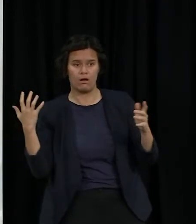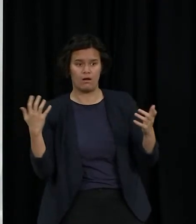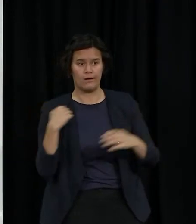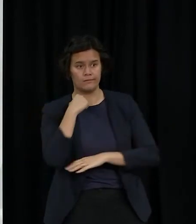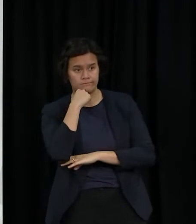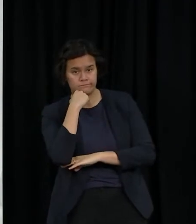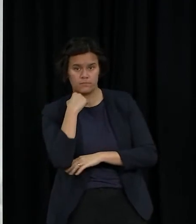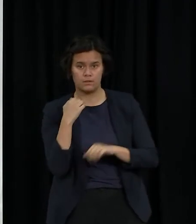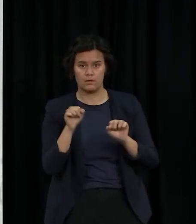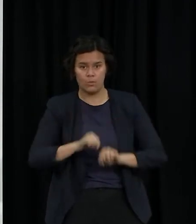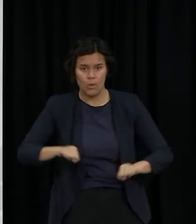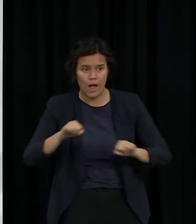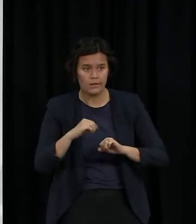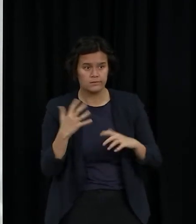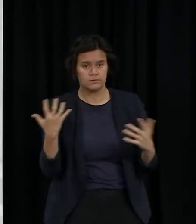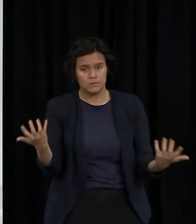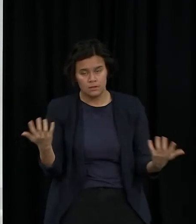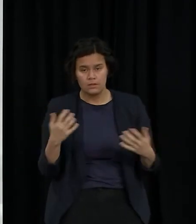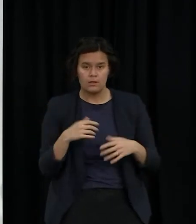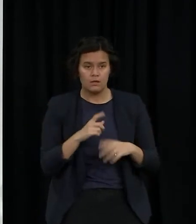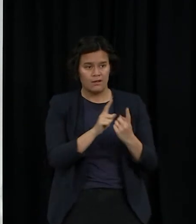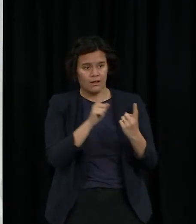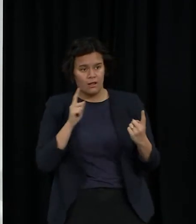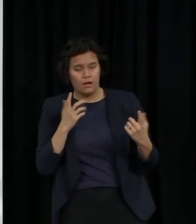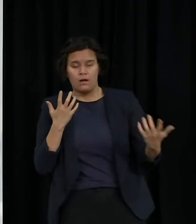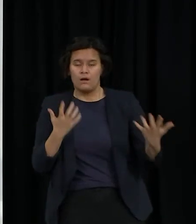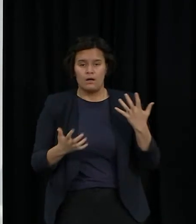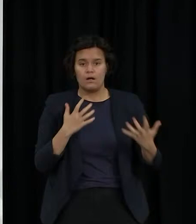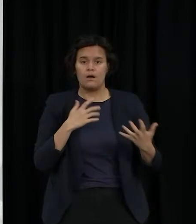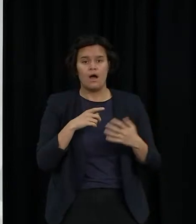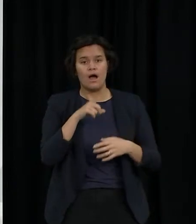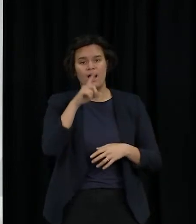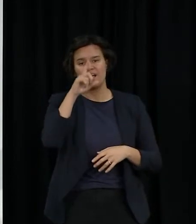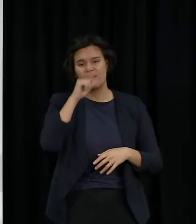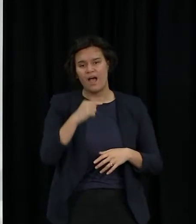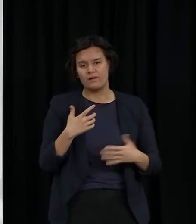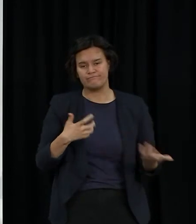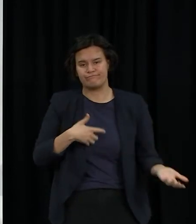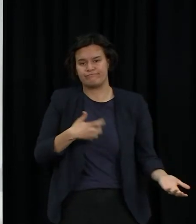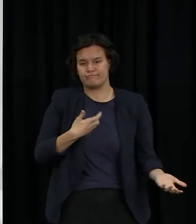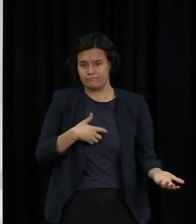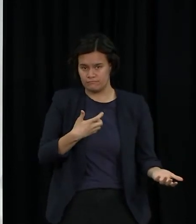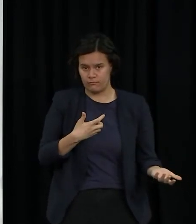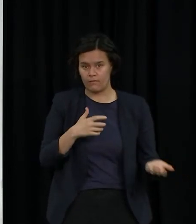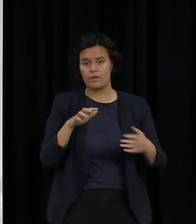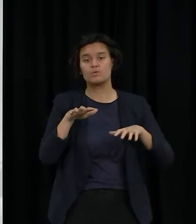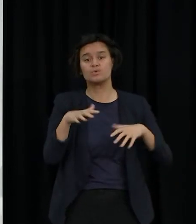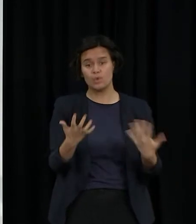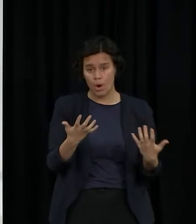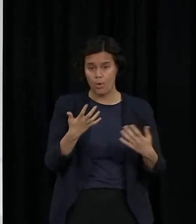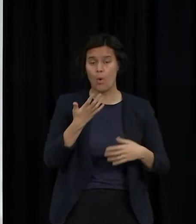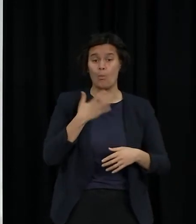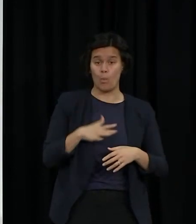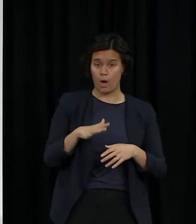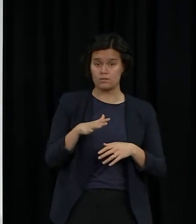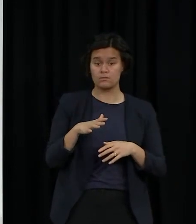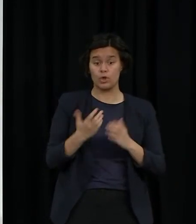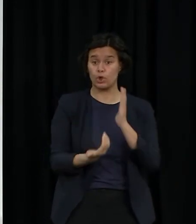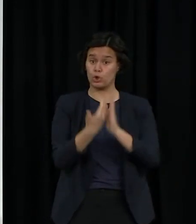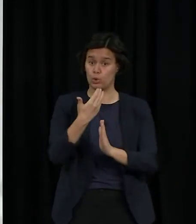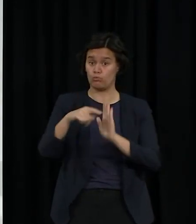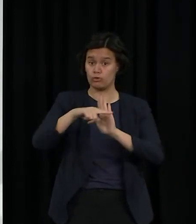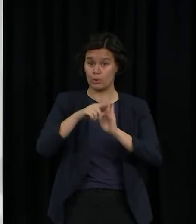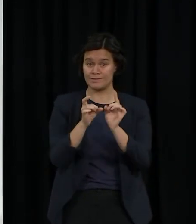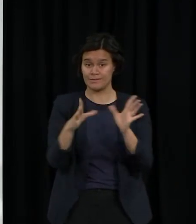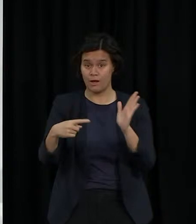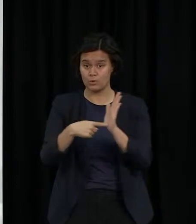main entranceway, and physical distancing can then become a challenge. The aim of the changes is to limit potential barriers for people recording their